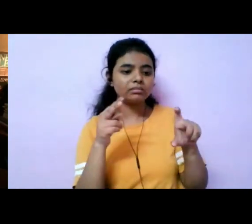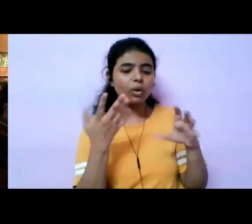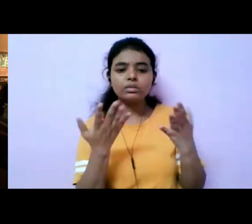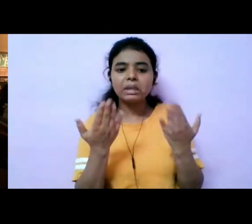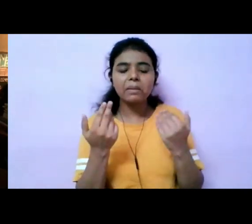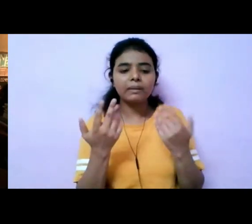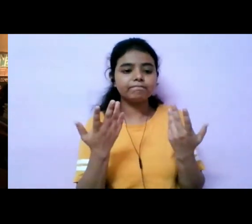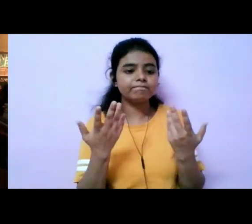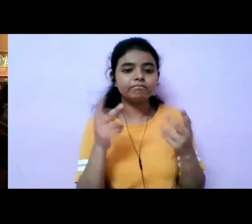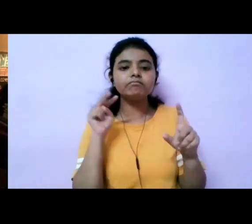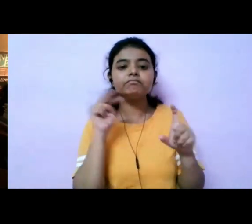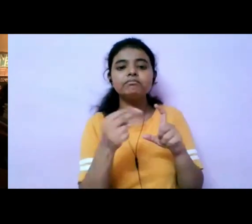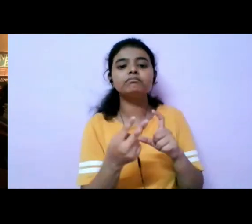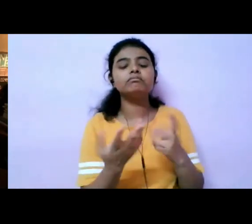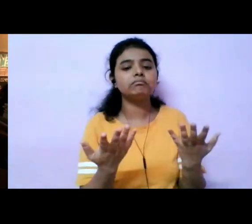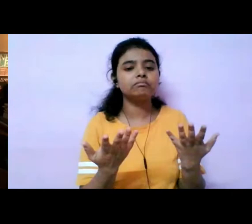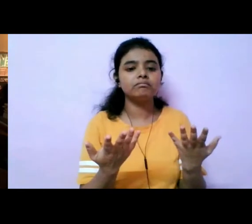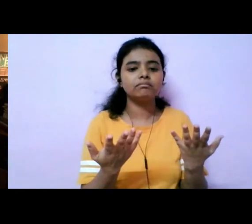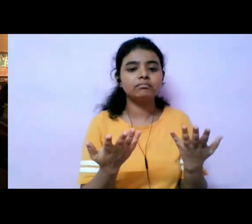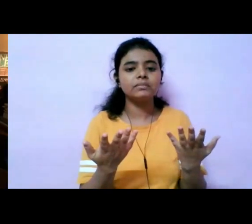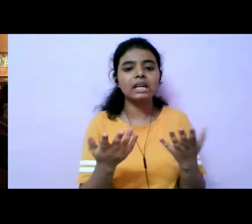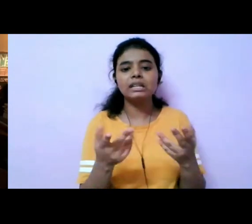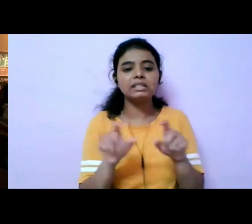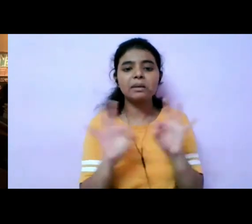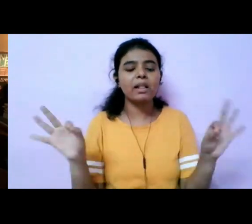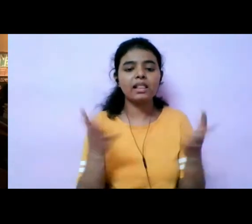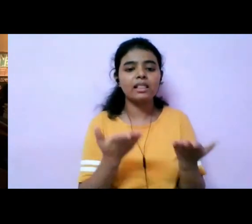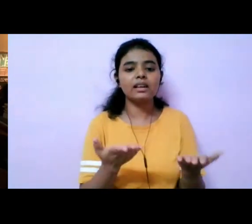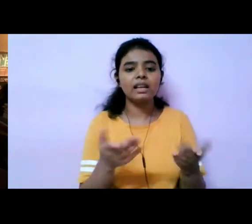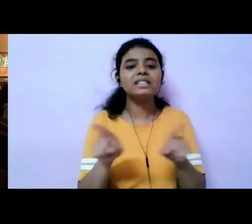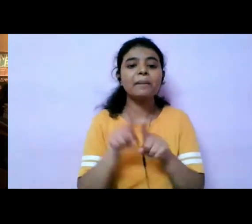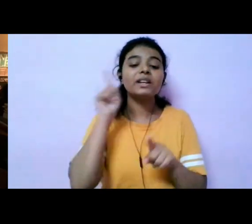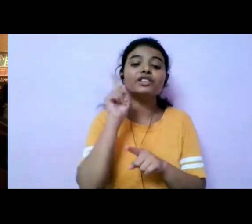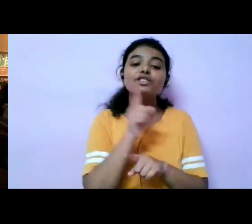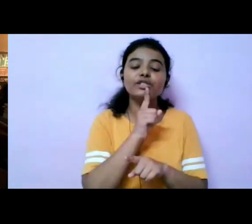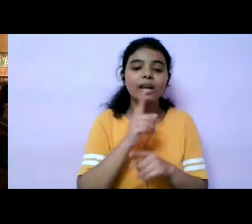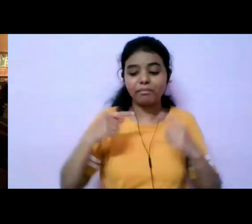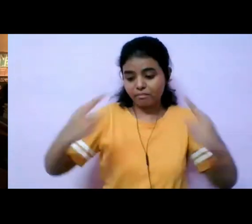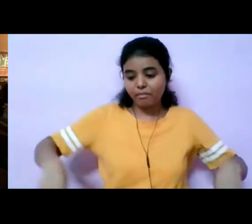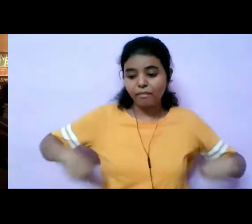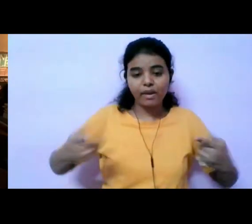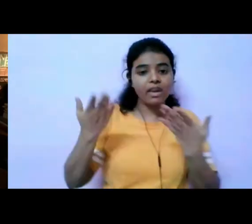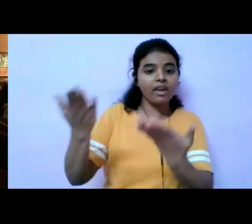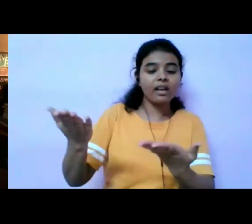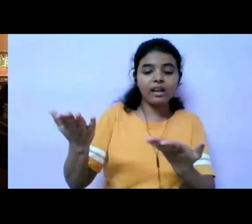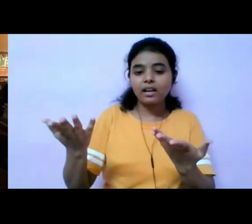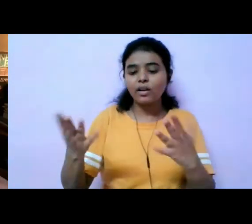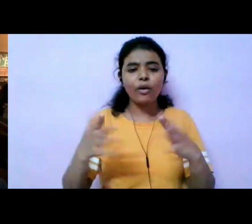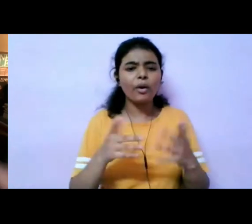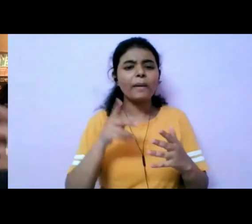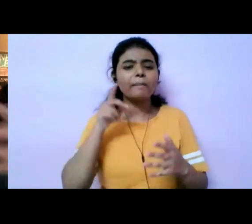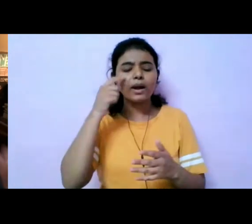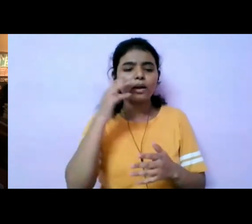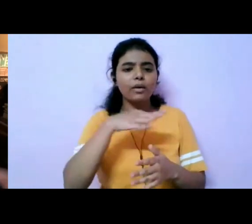street. This is how it is. That deaf woman, that wheelchair man, the blind walker,